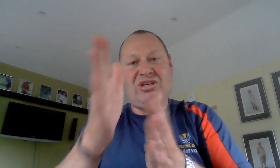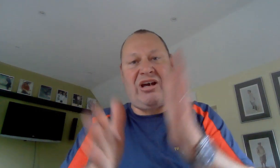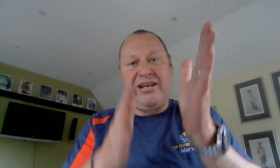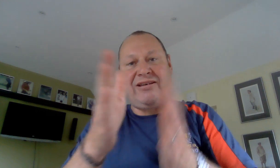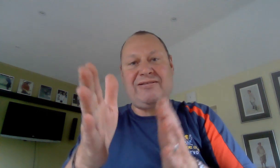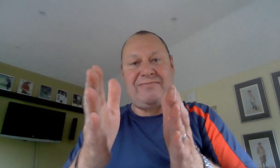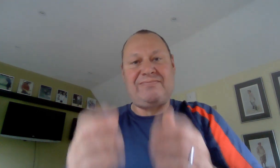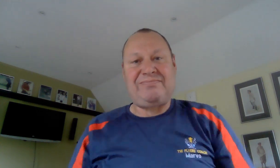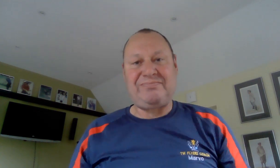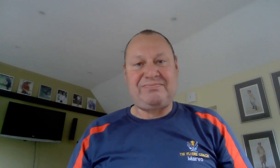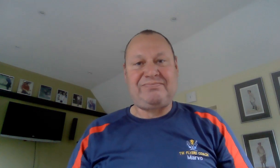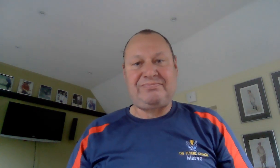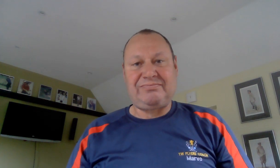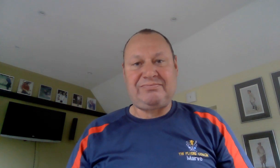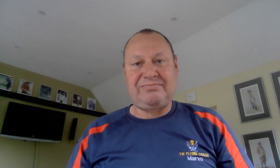sign.